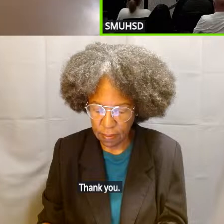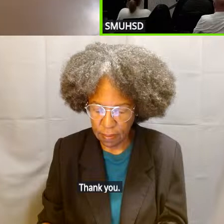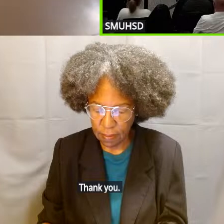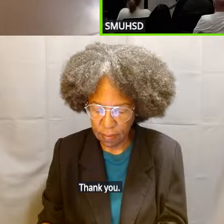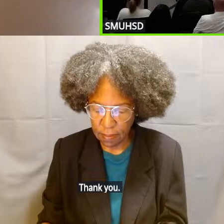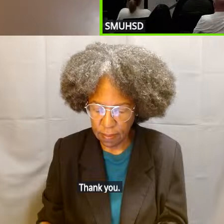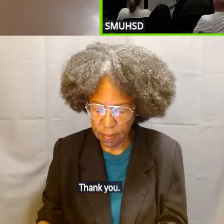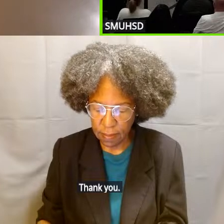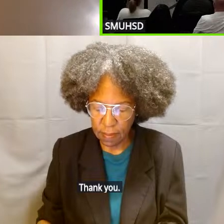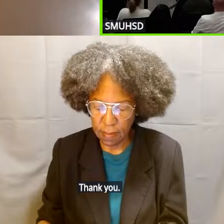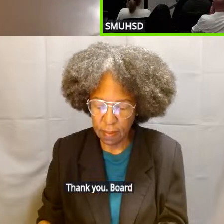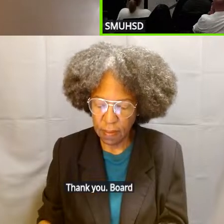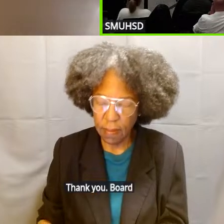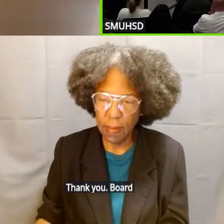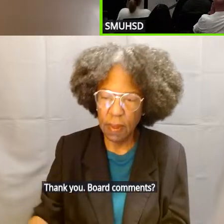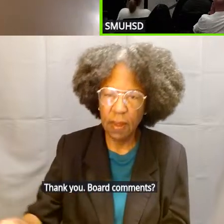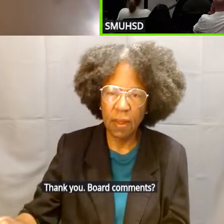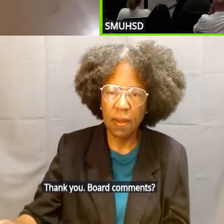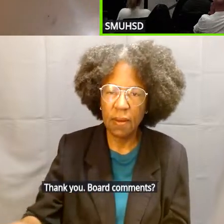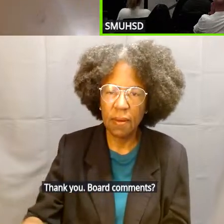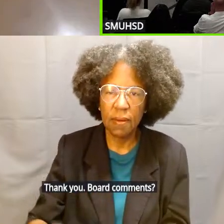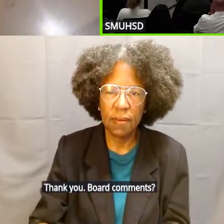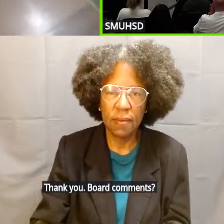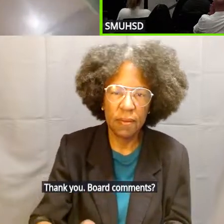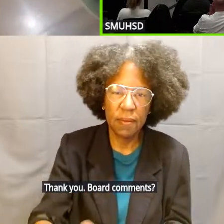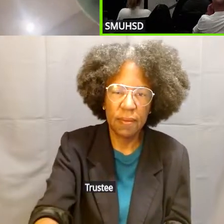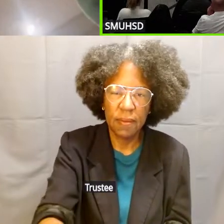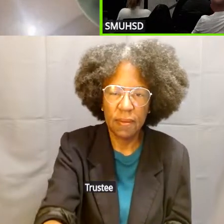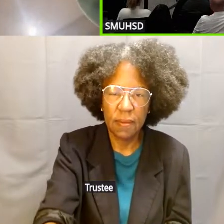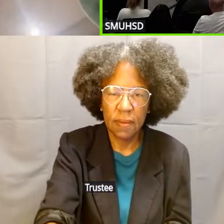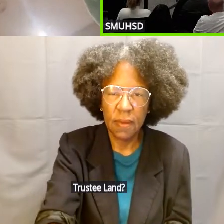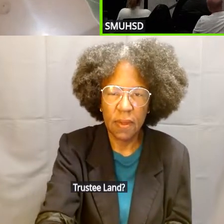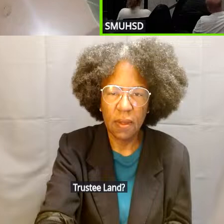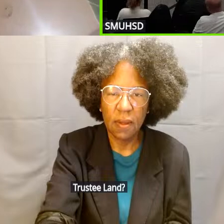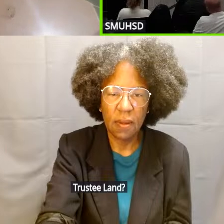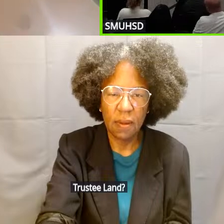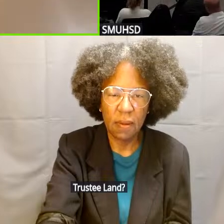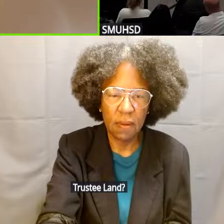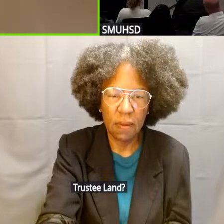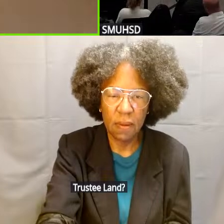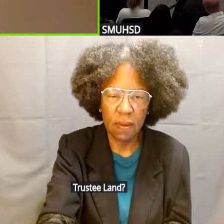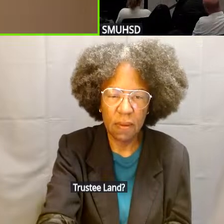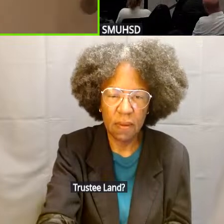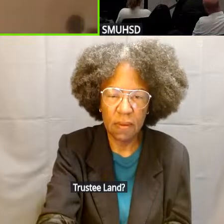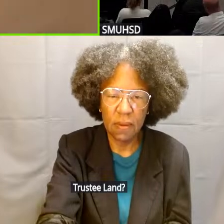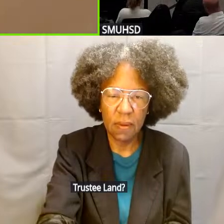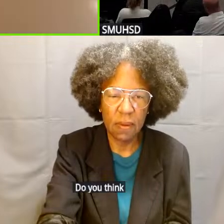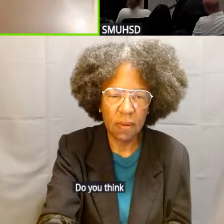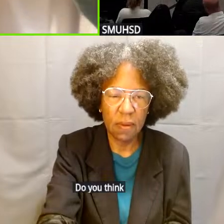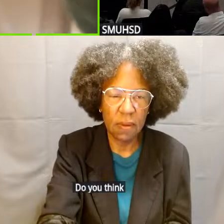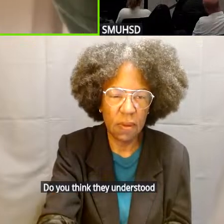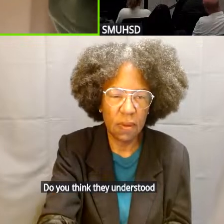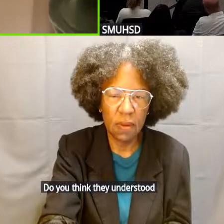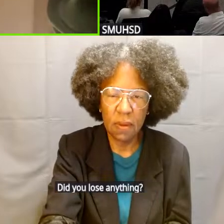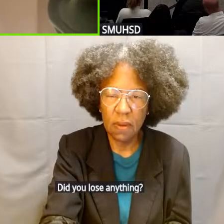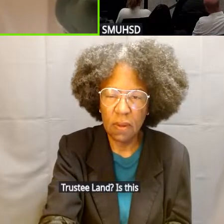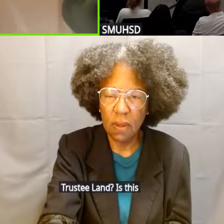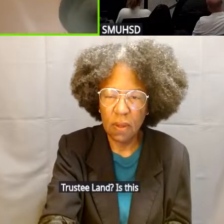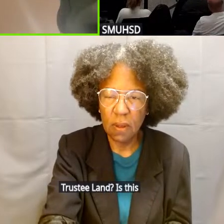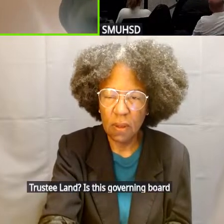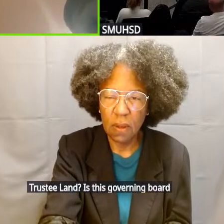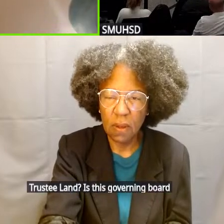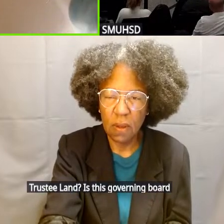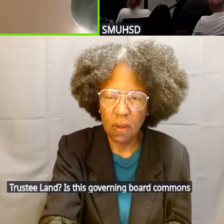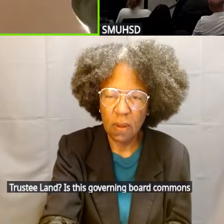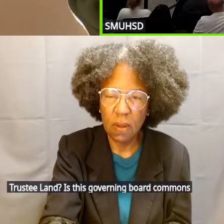Board comments? Trustee Land? Do you think they understood anything? Is this governing board comments? Think they Is